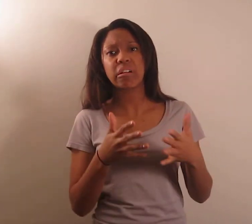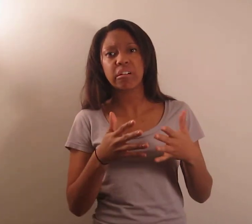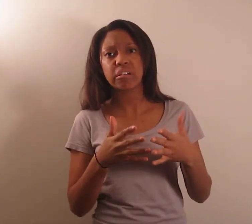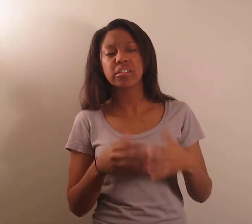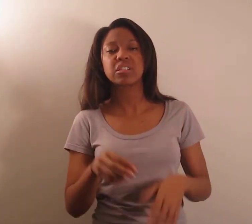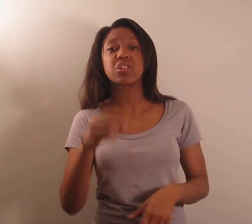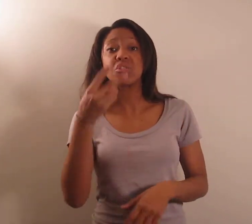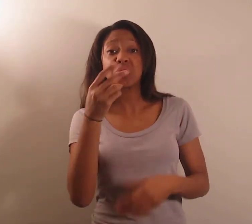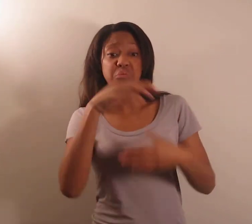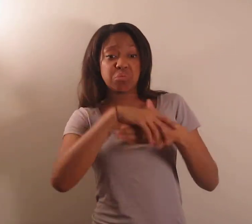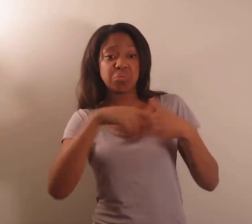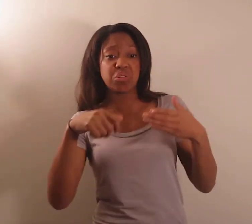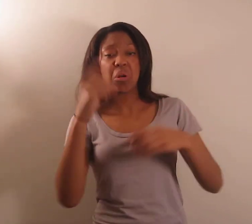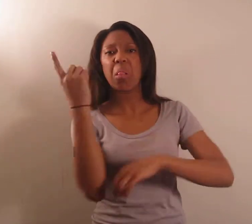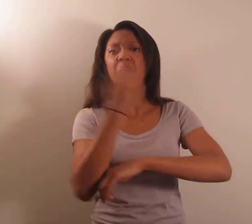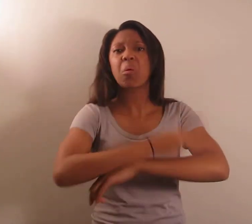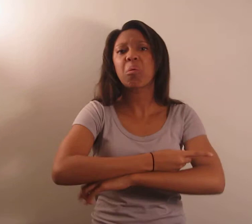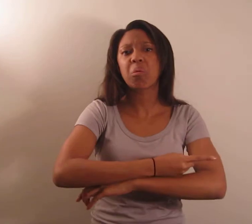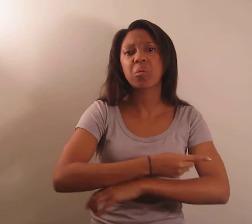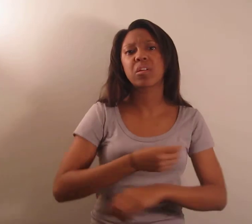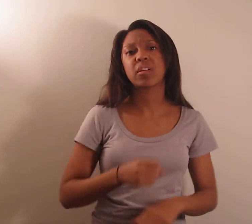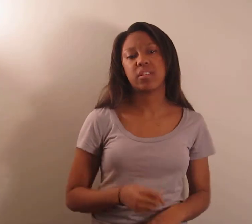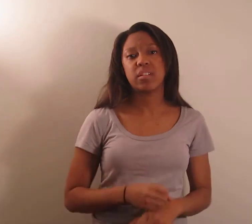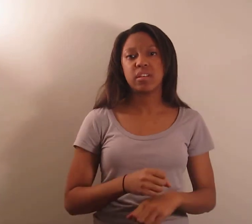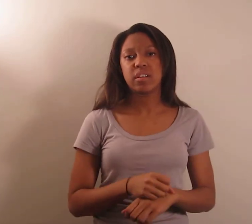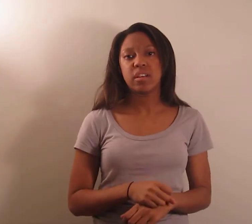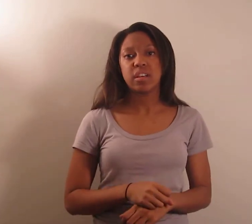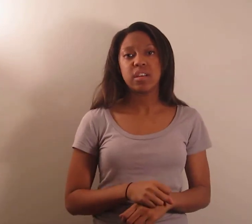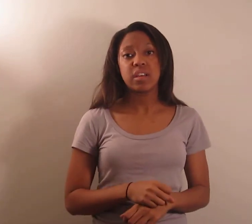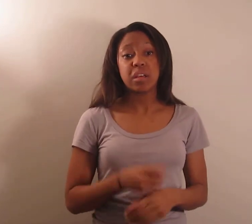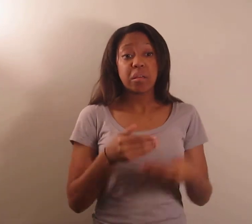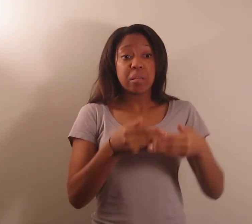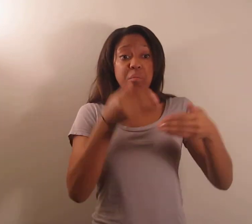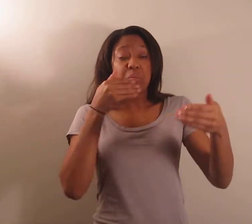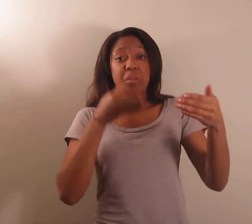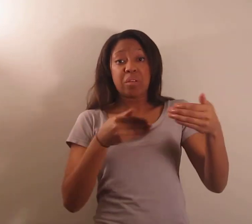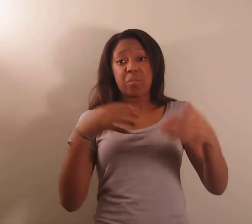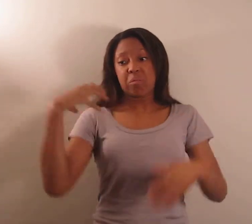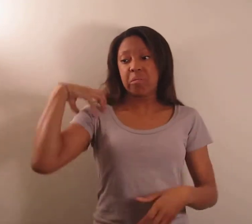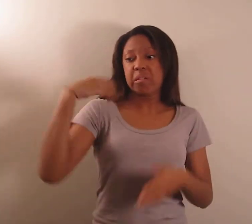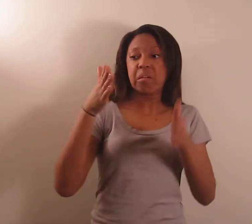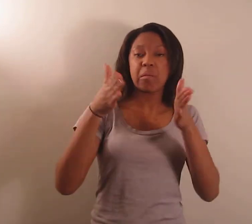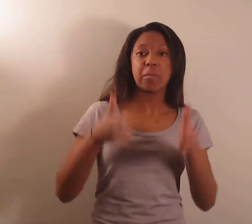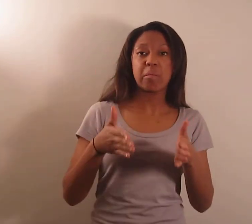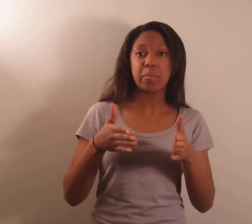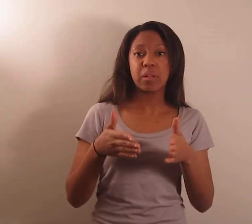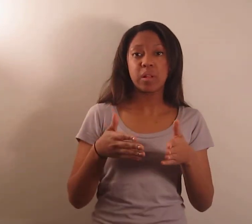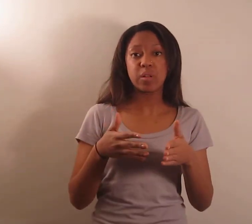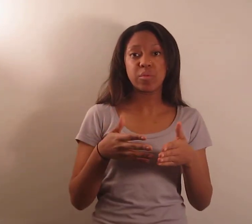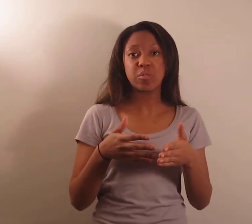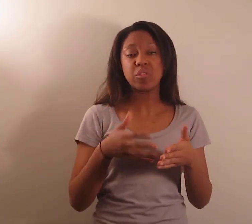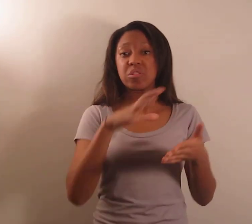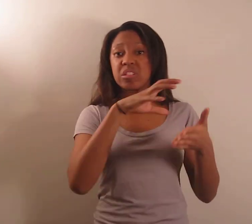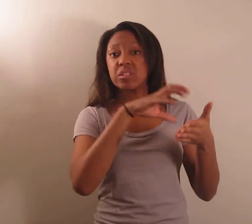And that was before bosses docked their pay for the needles, the thread, the electricity they used.